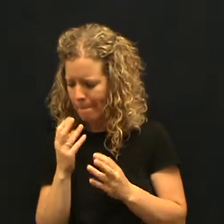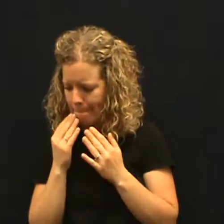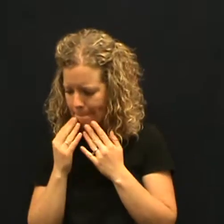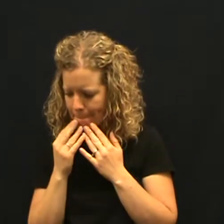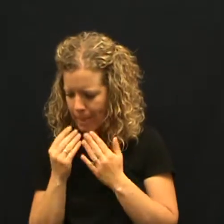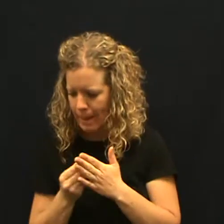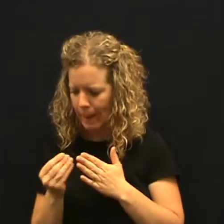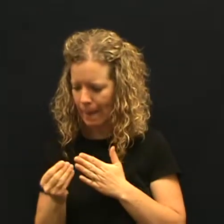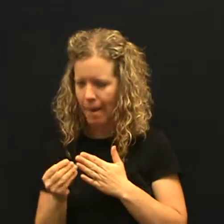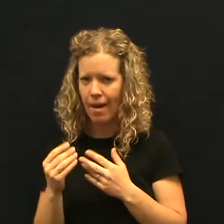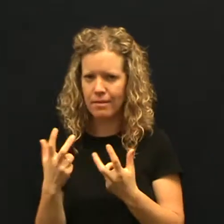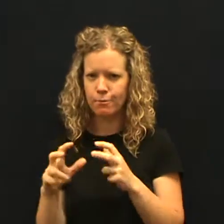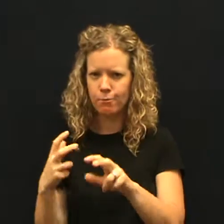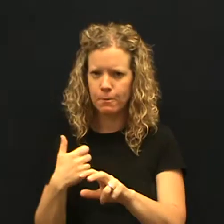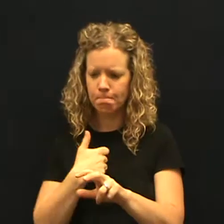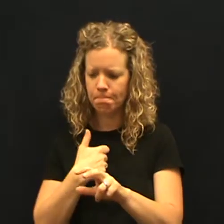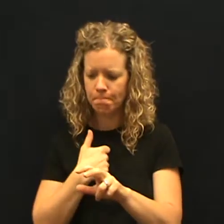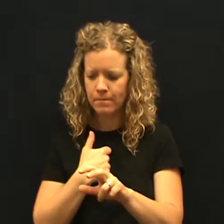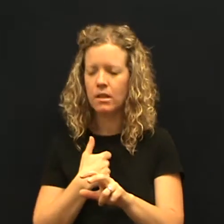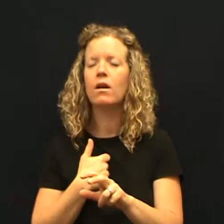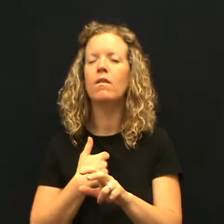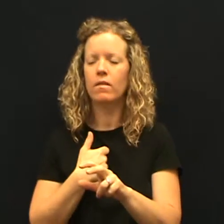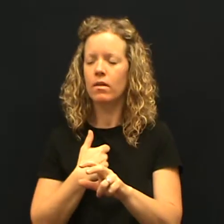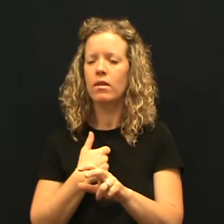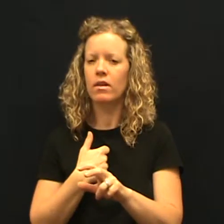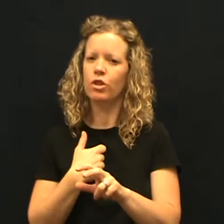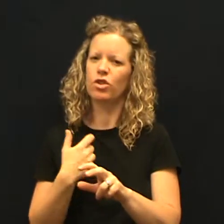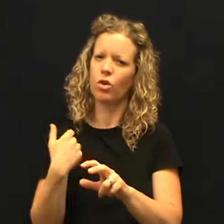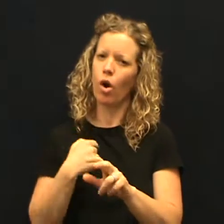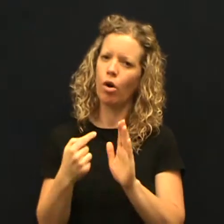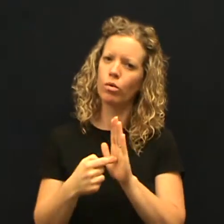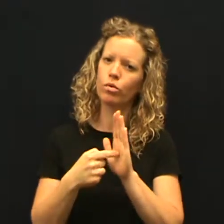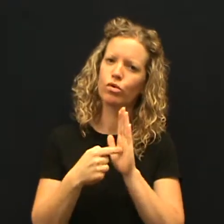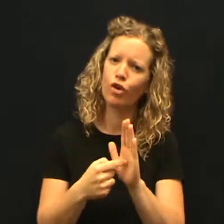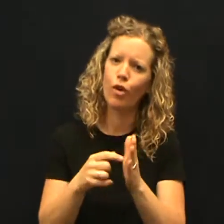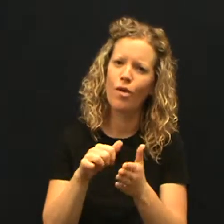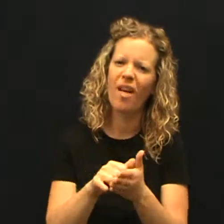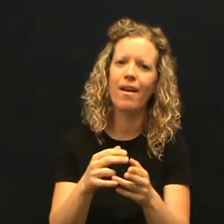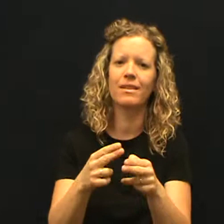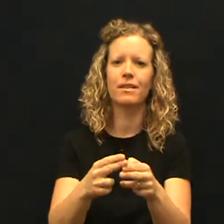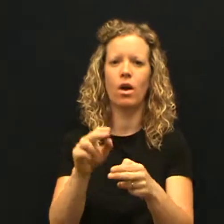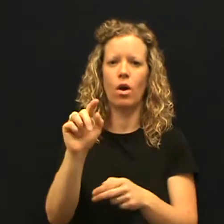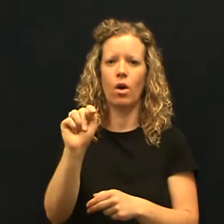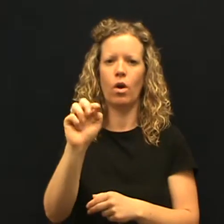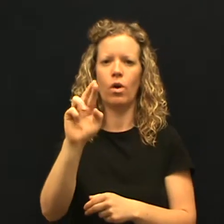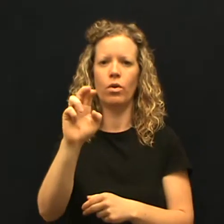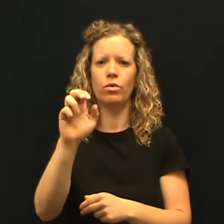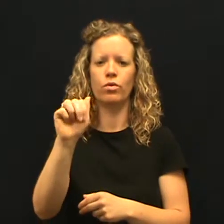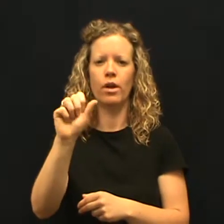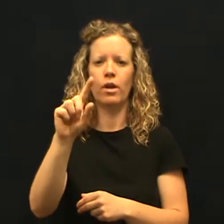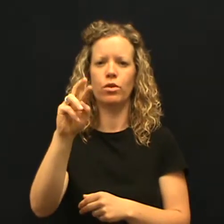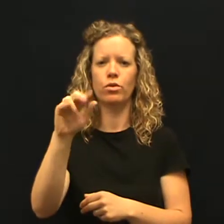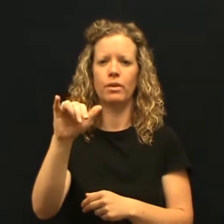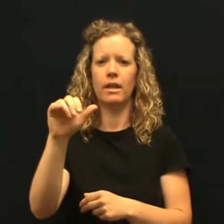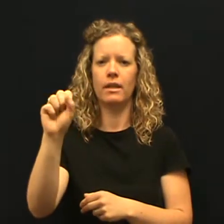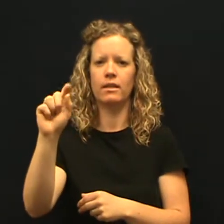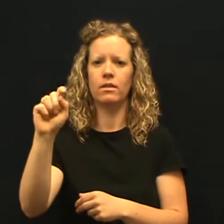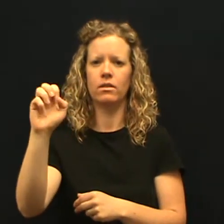take a look at those transactions. Those are called treasury stock transactions, and we'll look at those as well. So we have